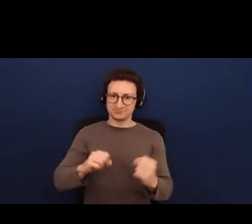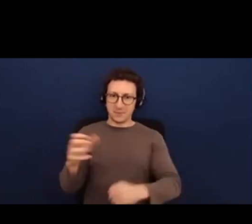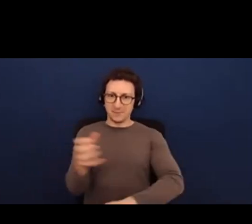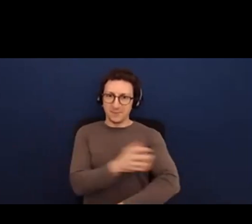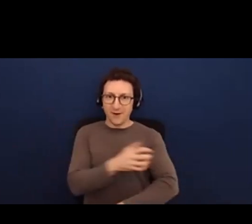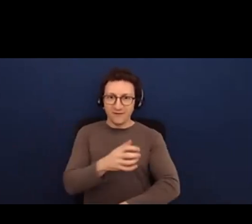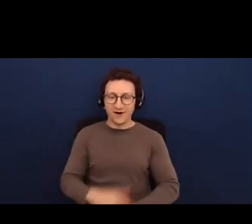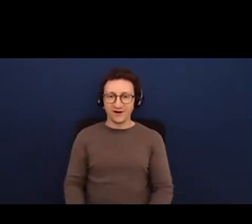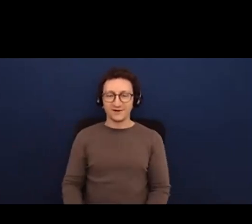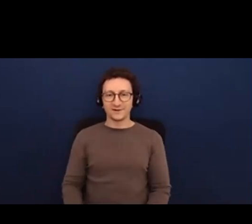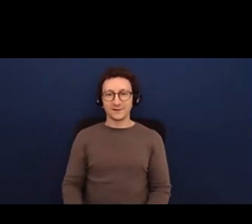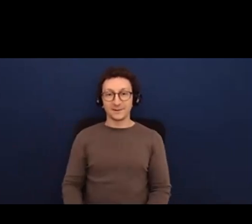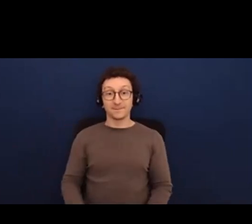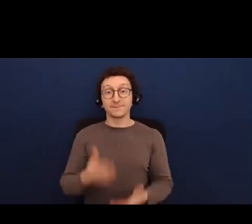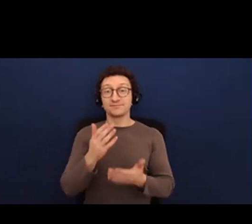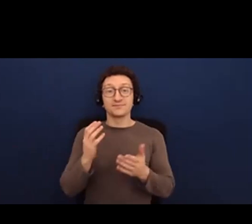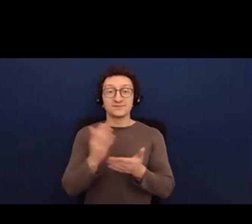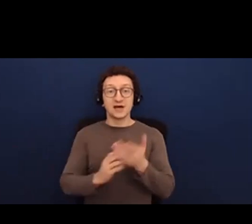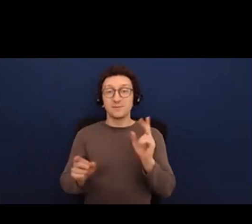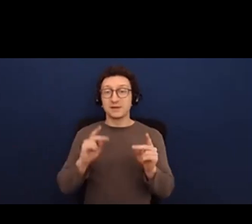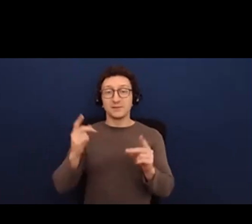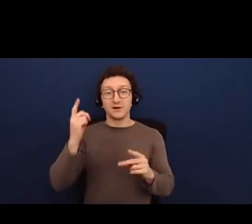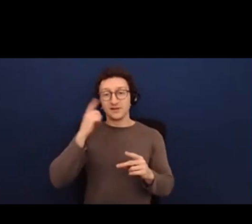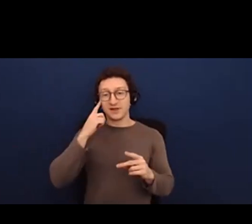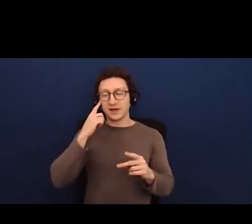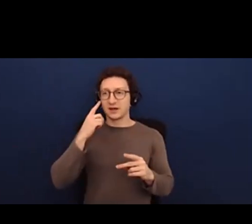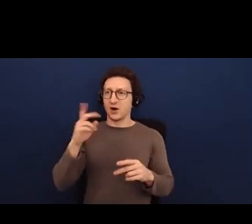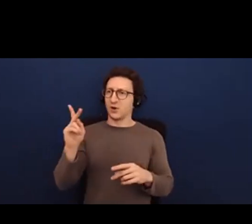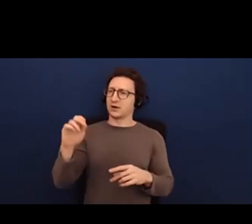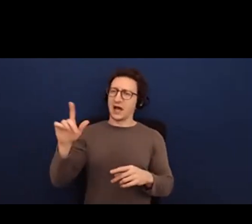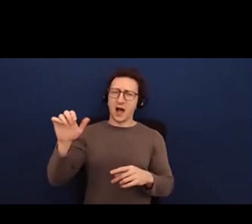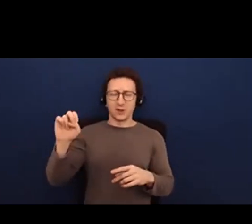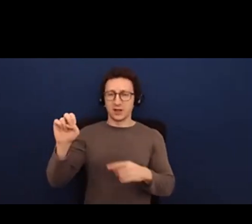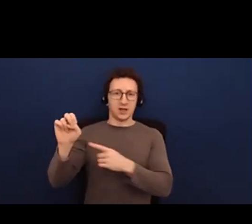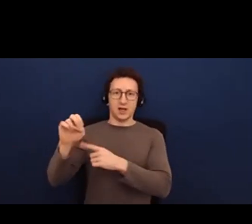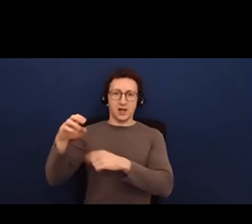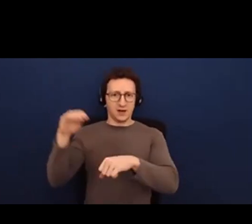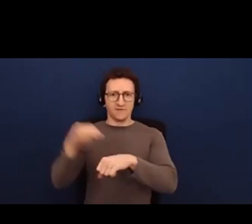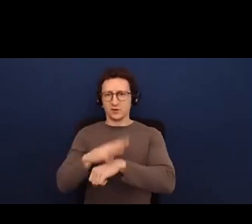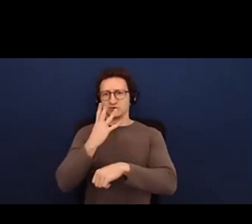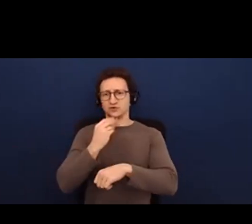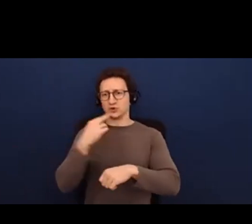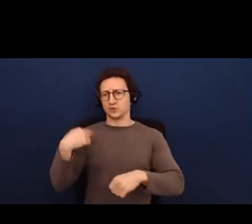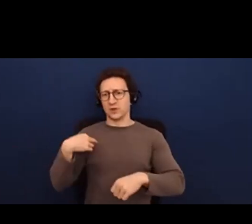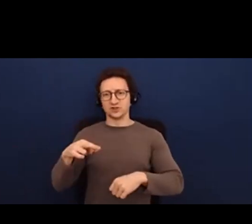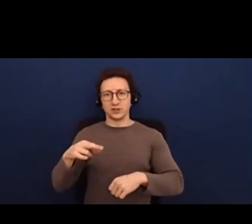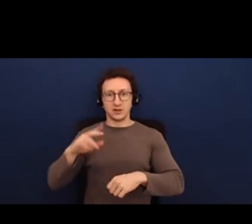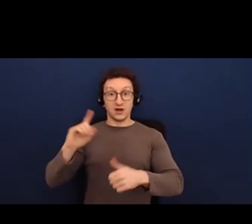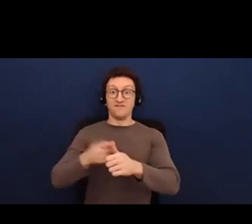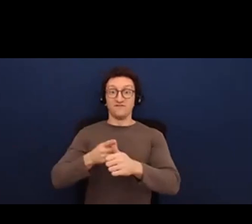People talk about Kaplan and they say Judaism is a civilization, the Bat Mitzvah, blah, blah, blah. And those things are